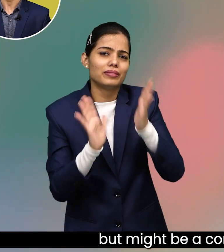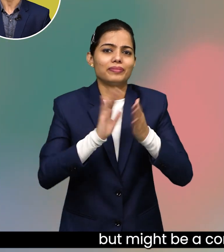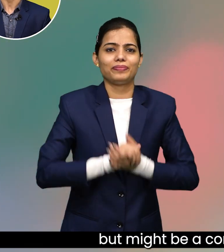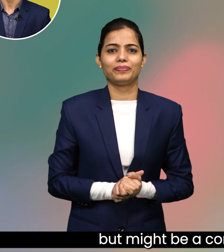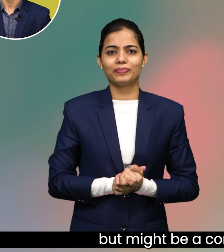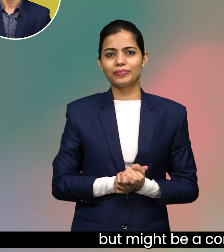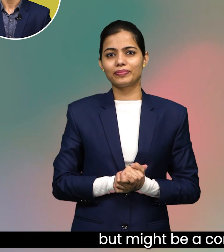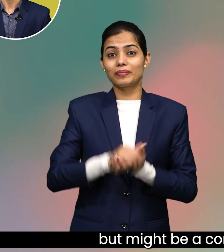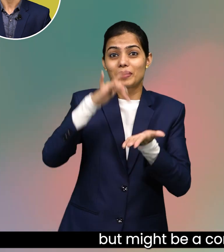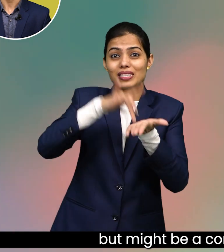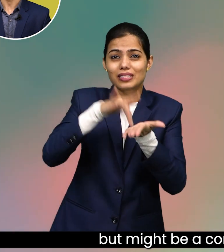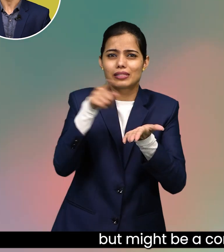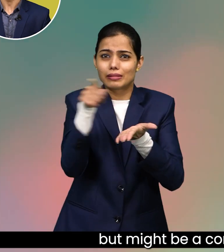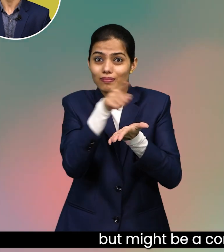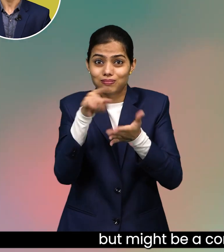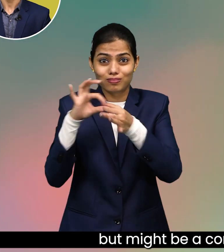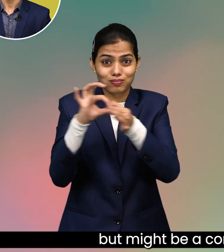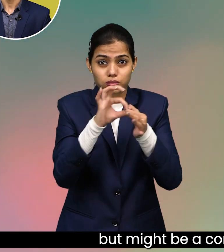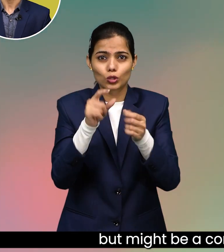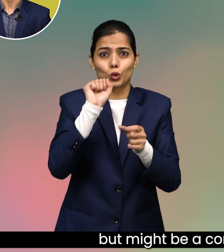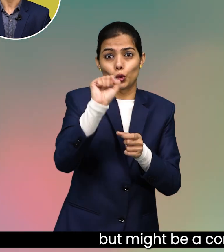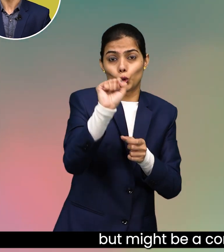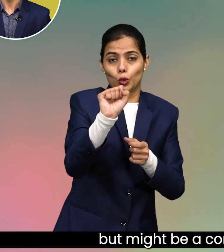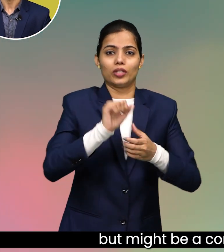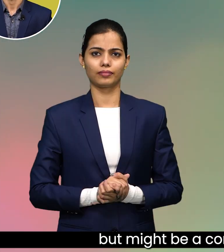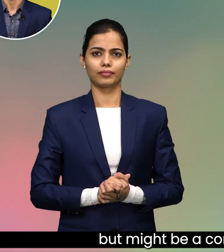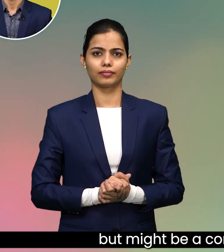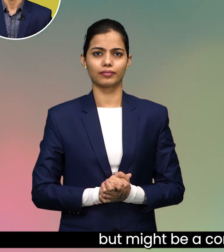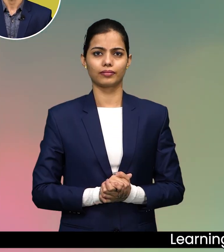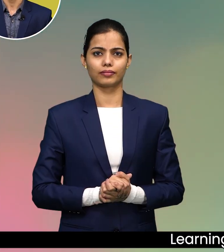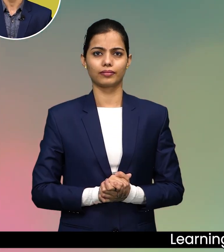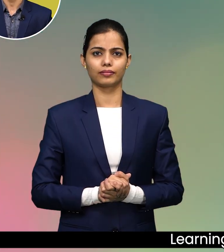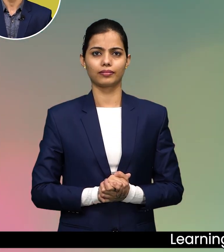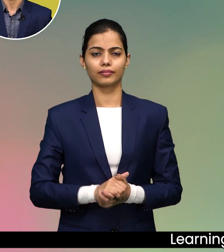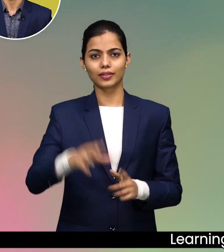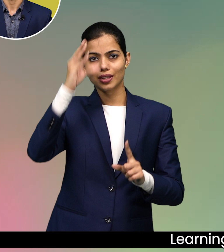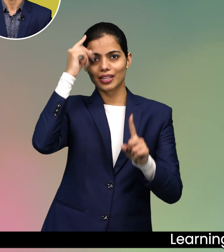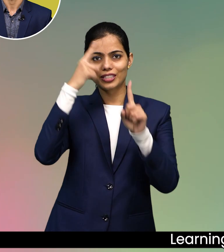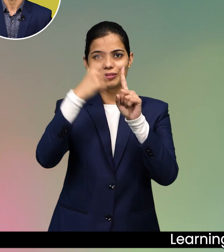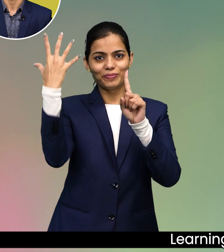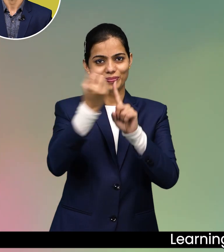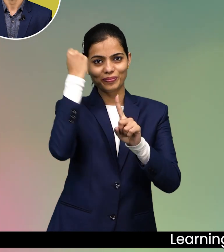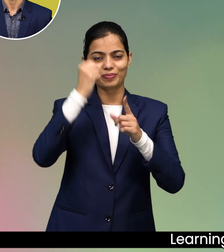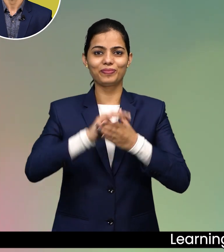but might be a control center on its own learning outcomes.